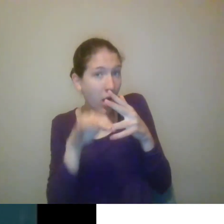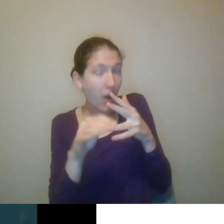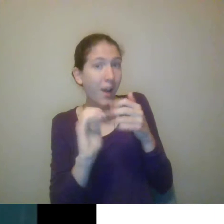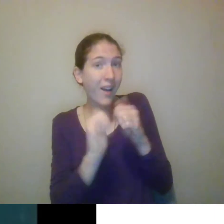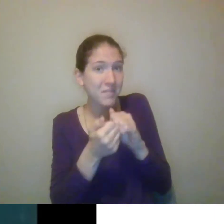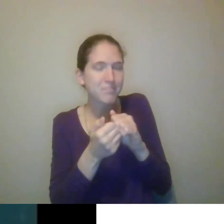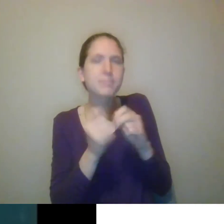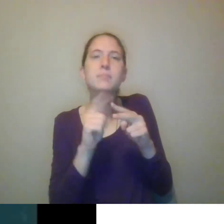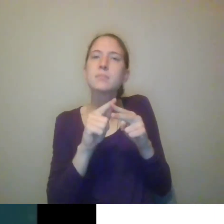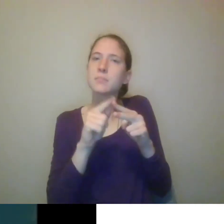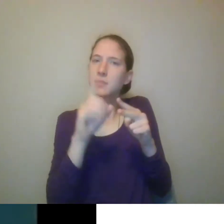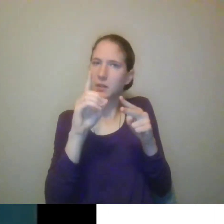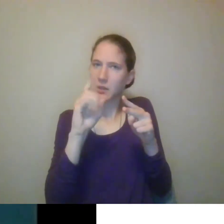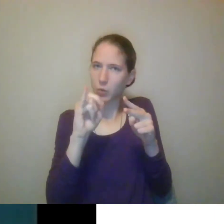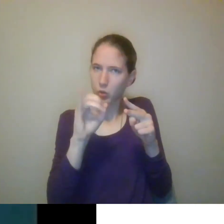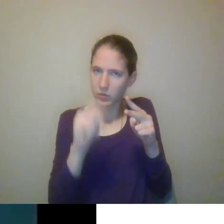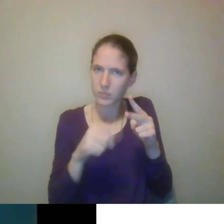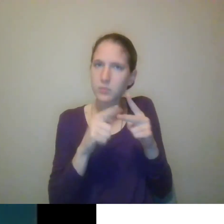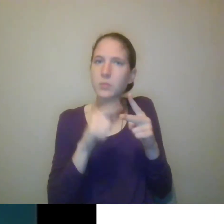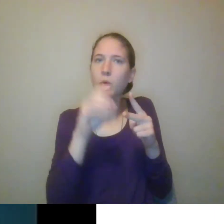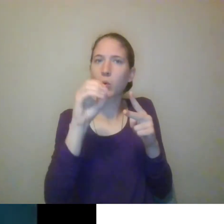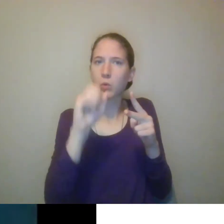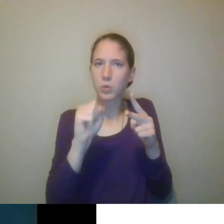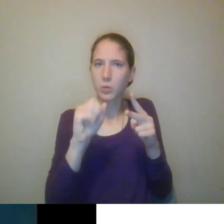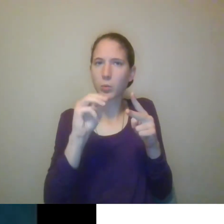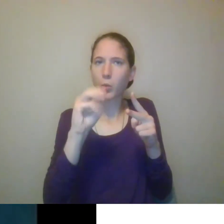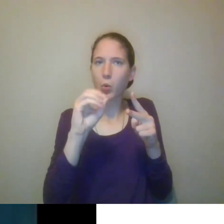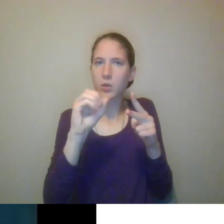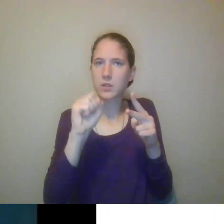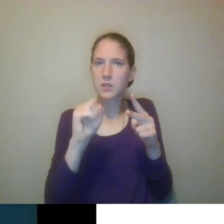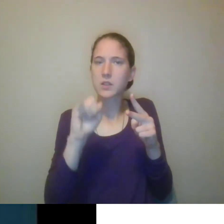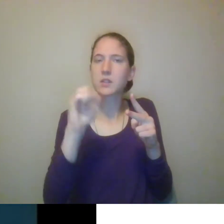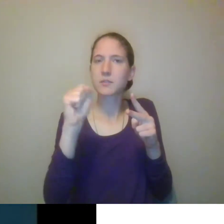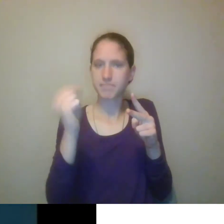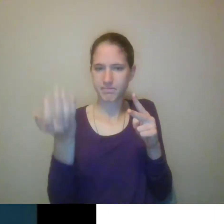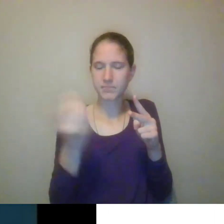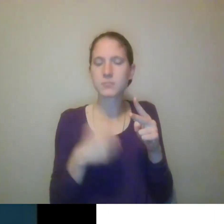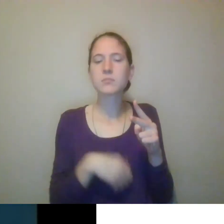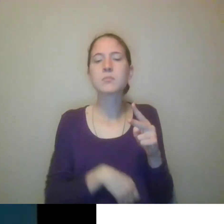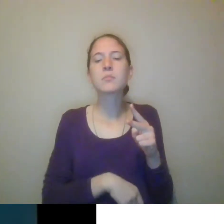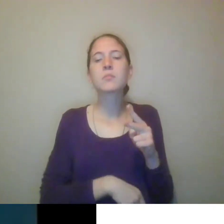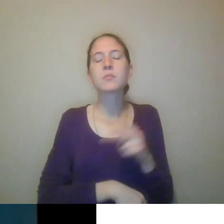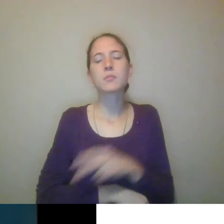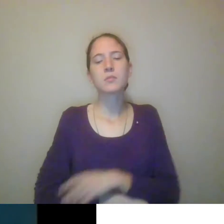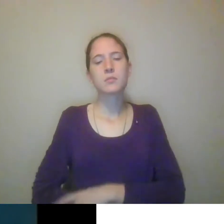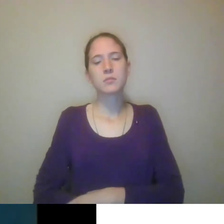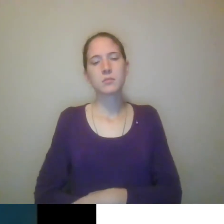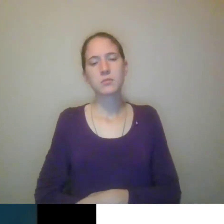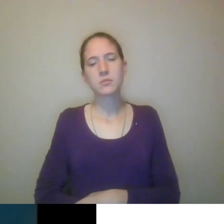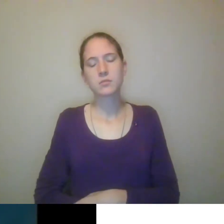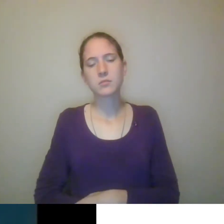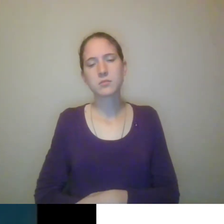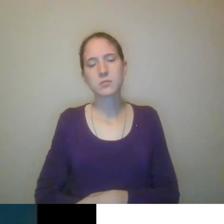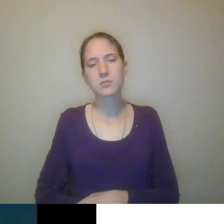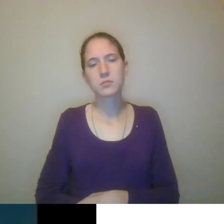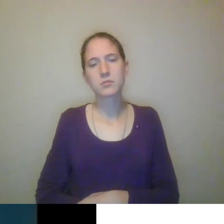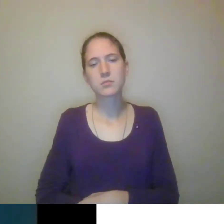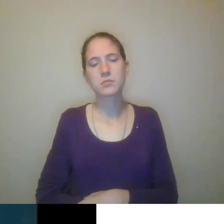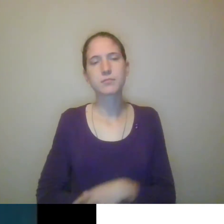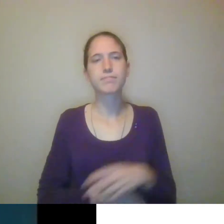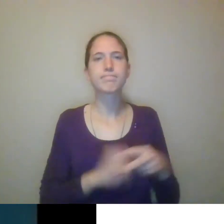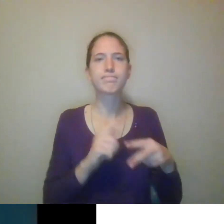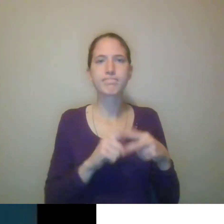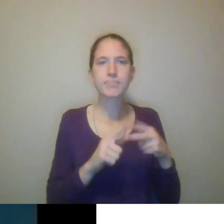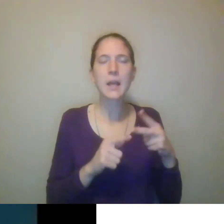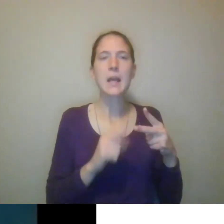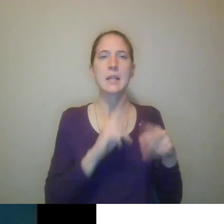All right. And diffusion and osmosis are natural ways of moving